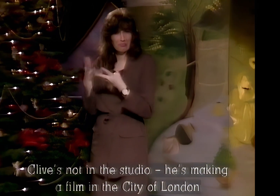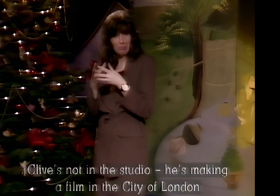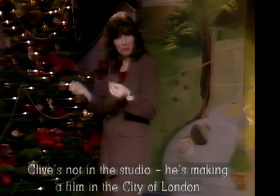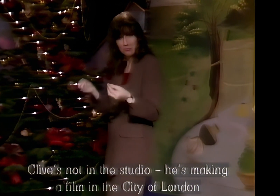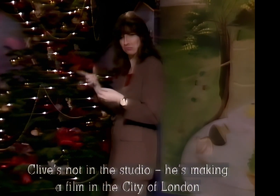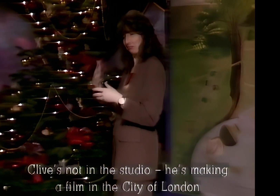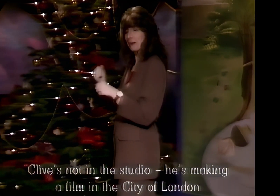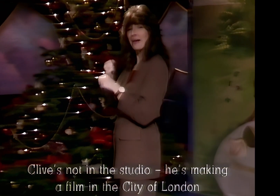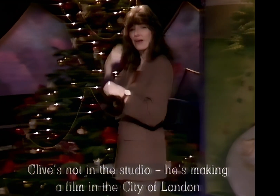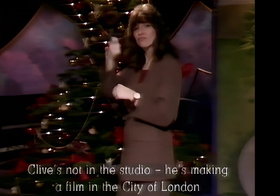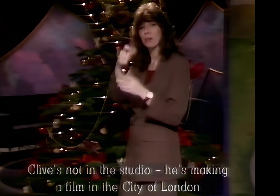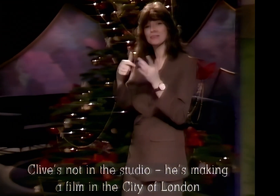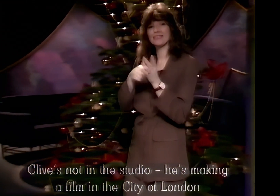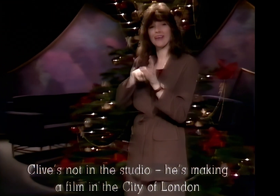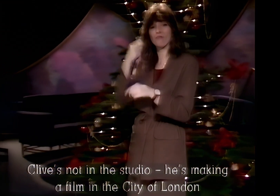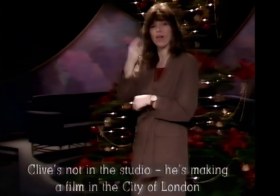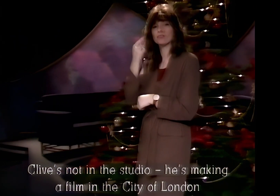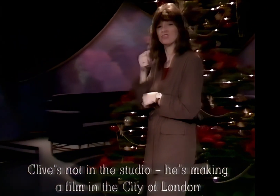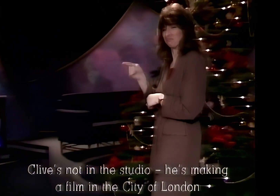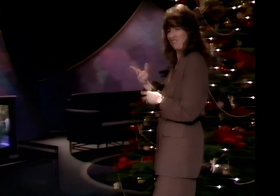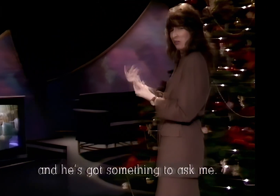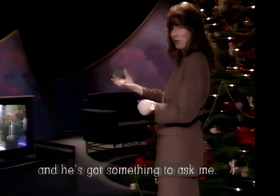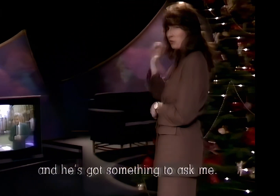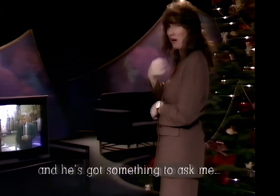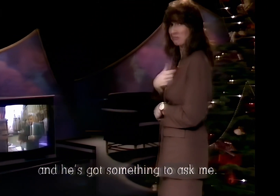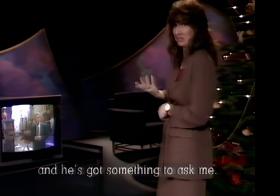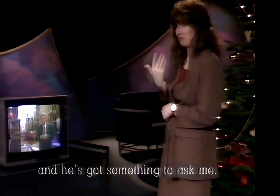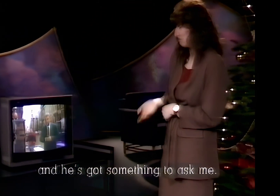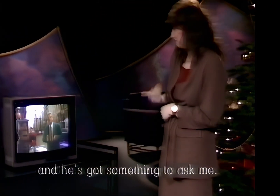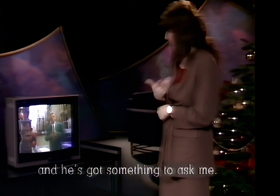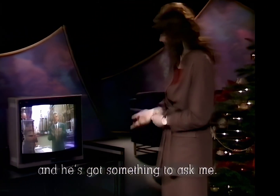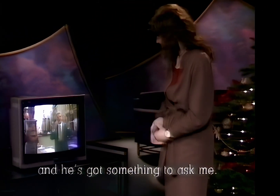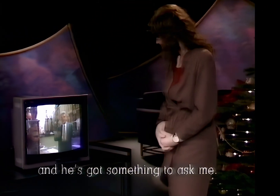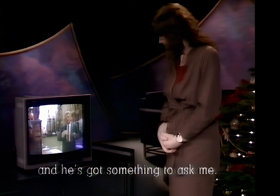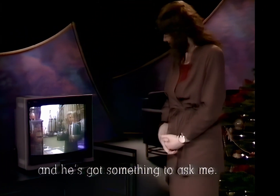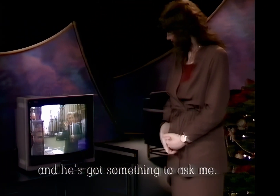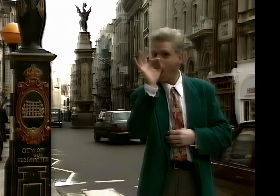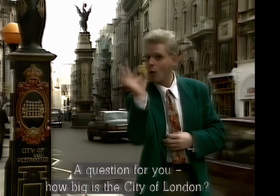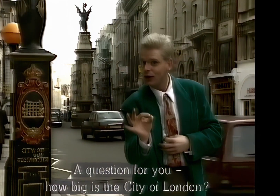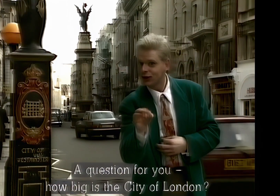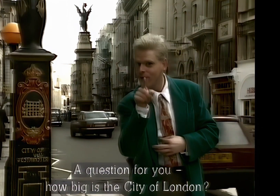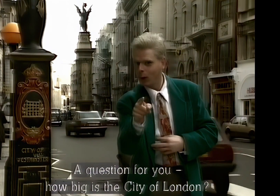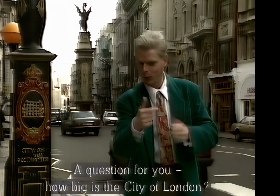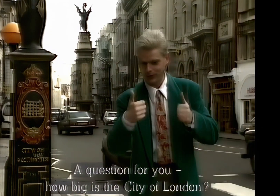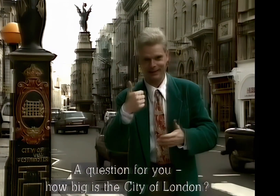He's making a film in the City of London and he's got something to ask me. Now a question for